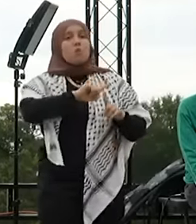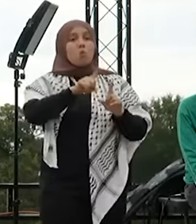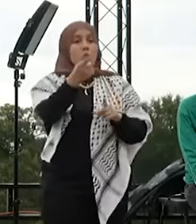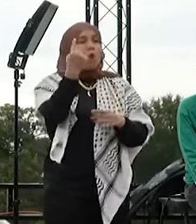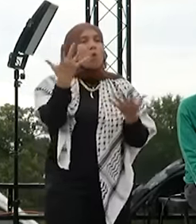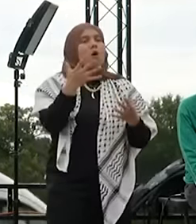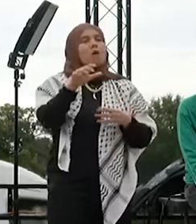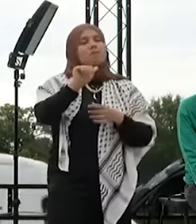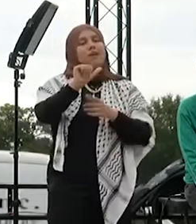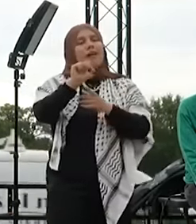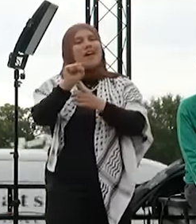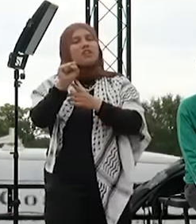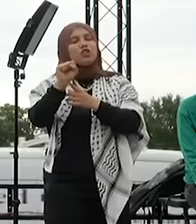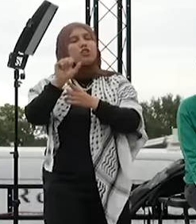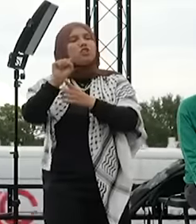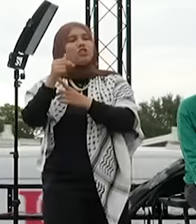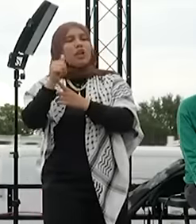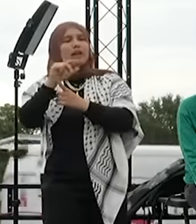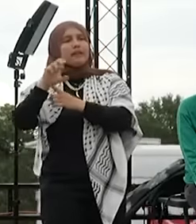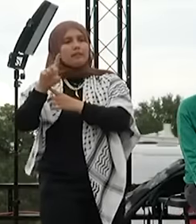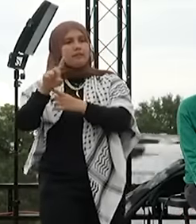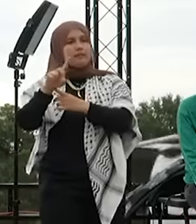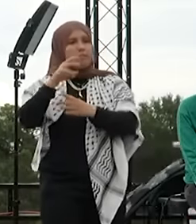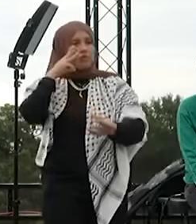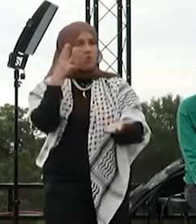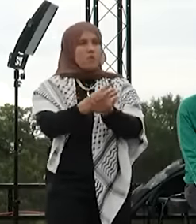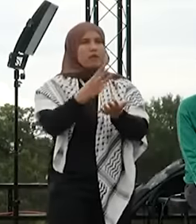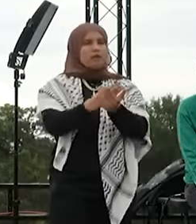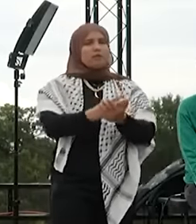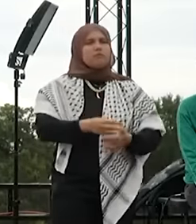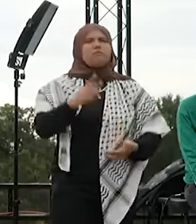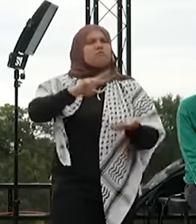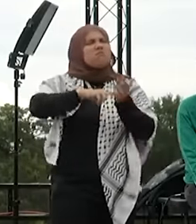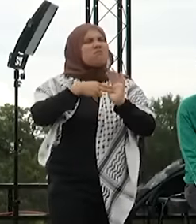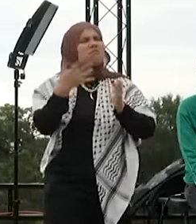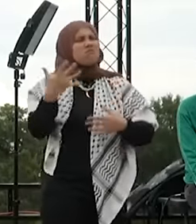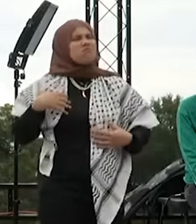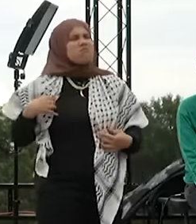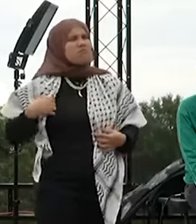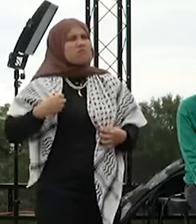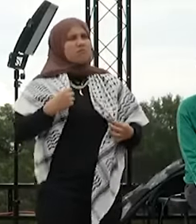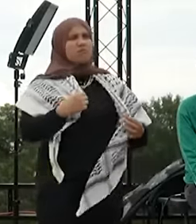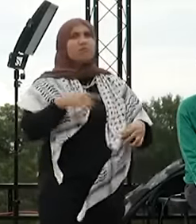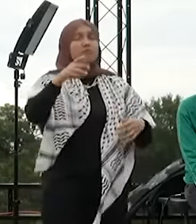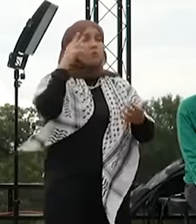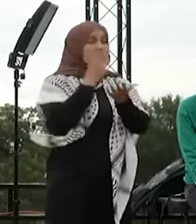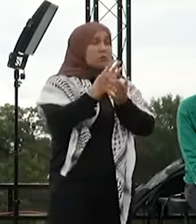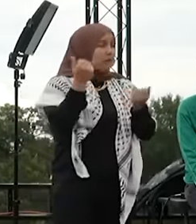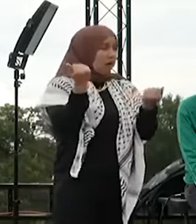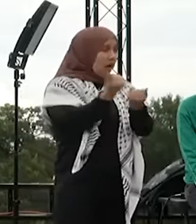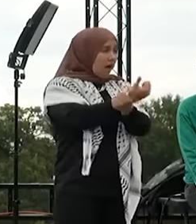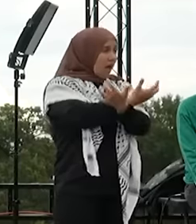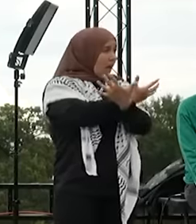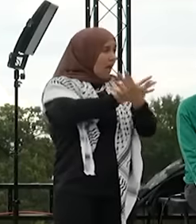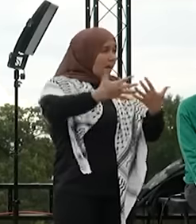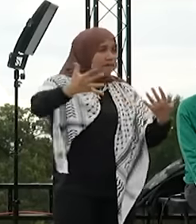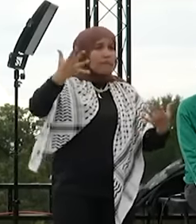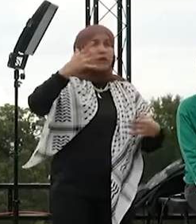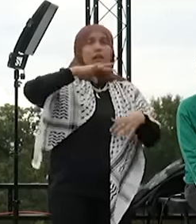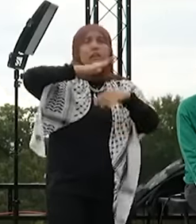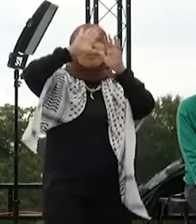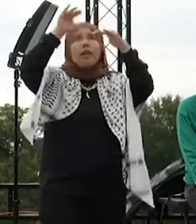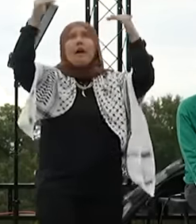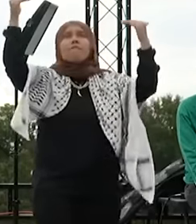witness. And of the implications of Him being the witness, is that He witnesses everything on the heavens and the